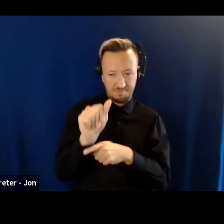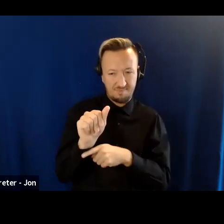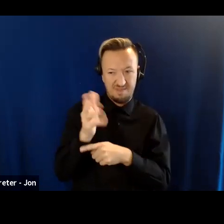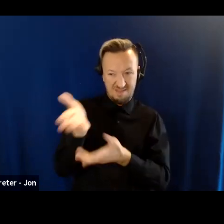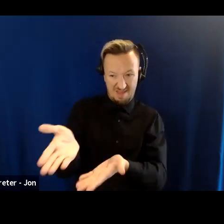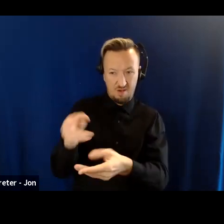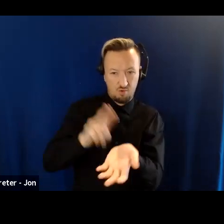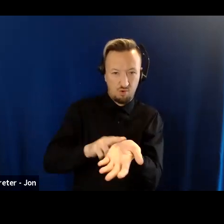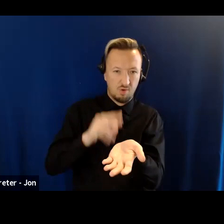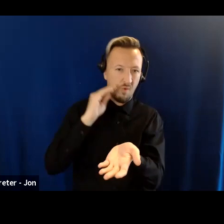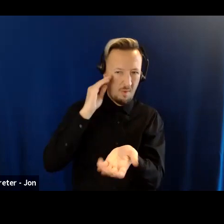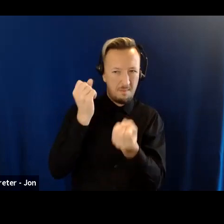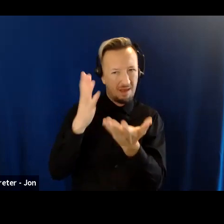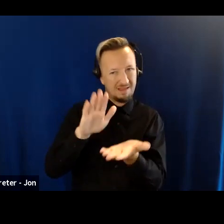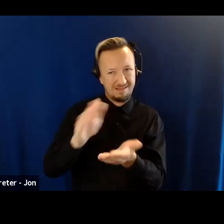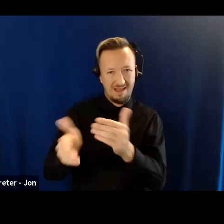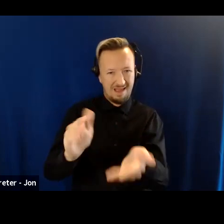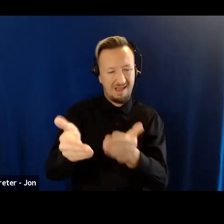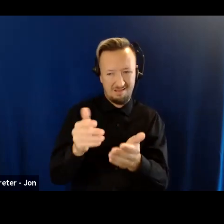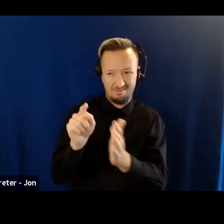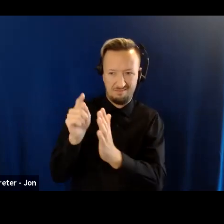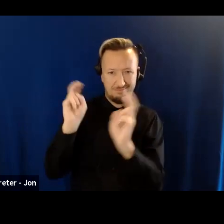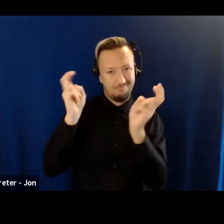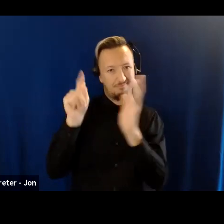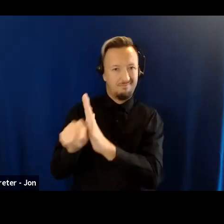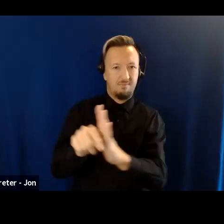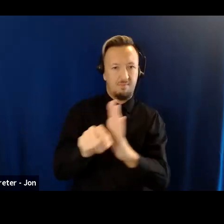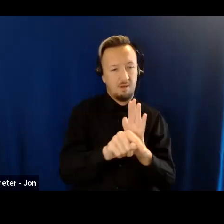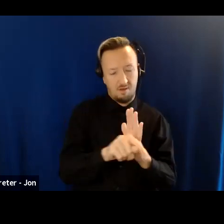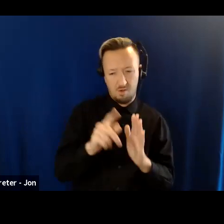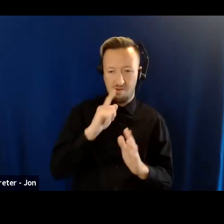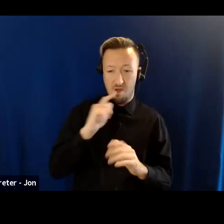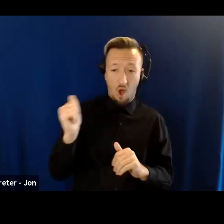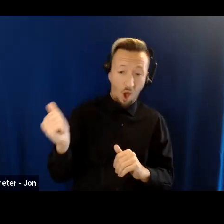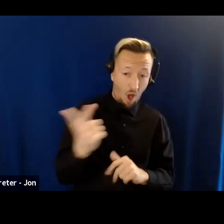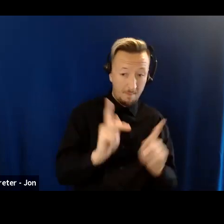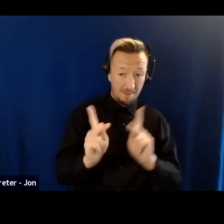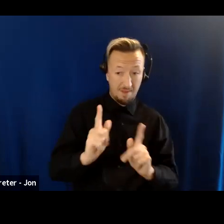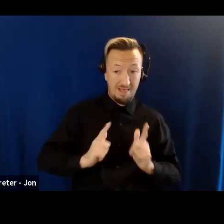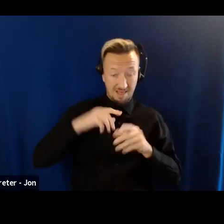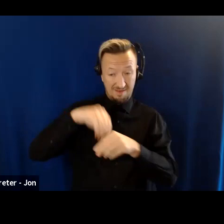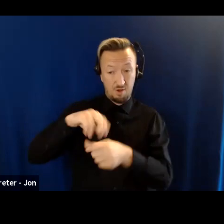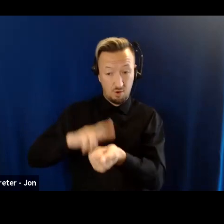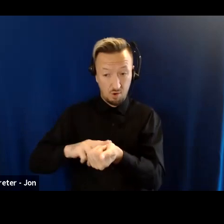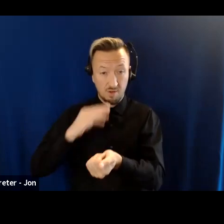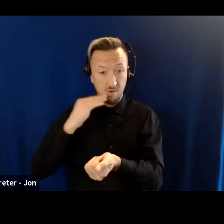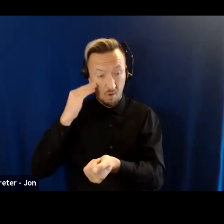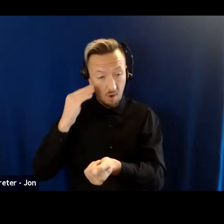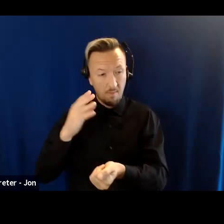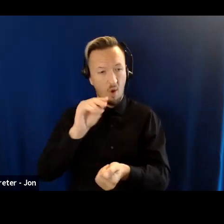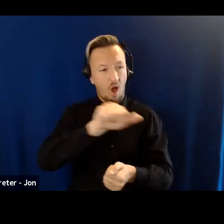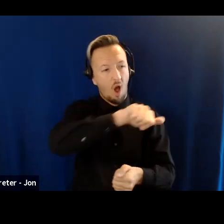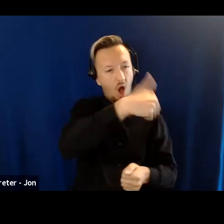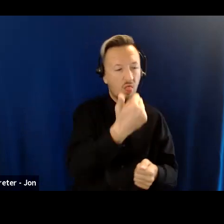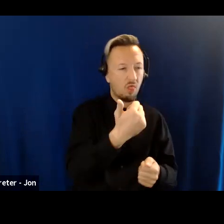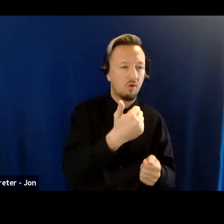and it is indeed a genocide, and all people who live in nursing homes virtually are people with disabilities, and people in other institutions, other congregate settings as